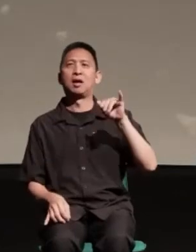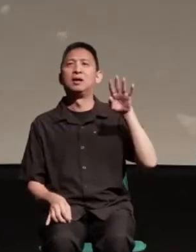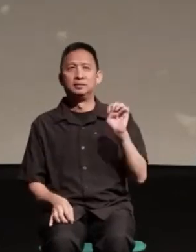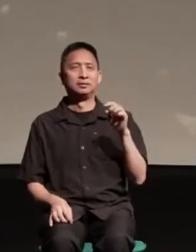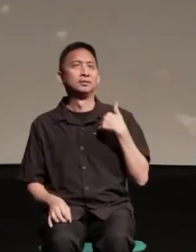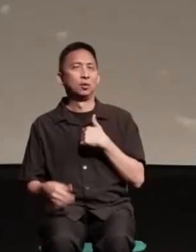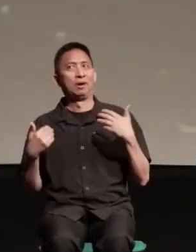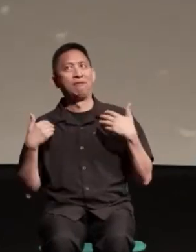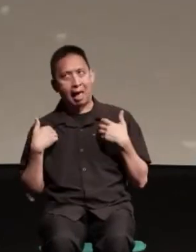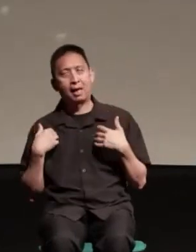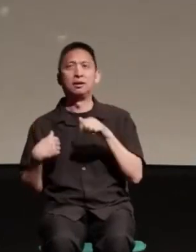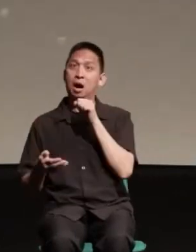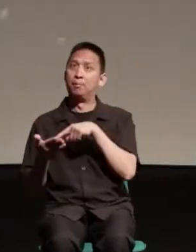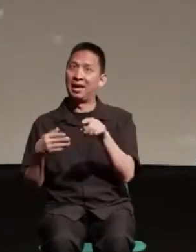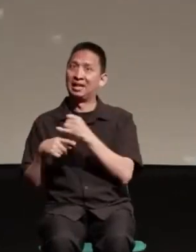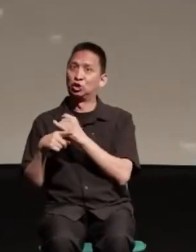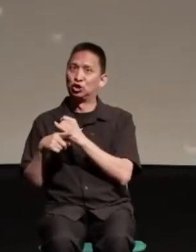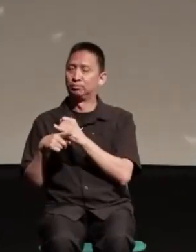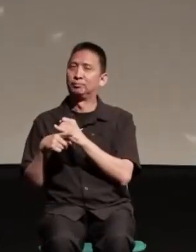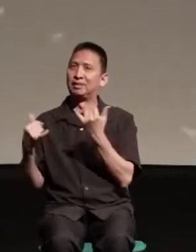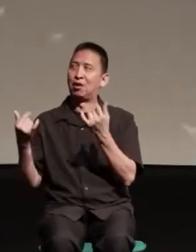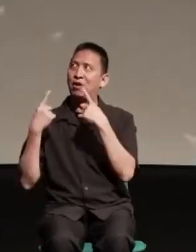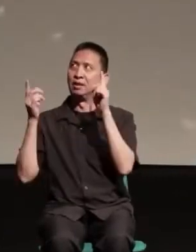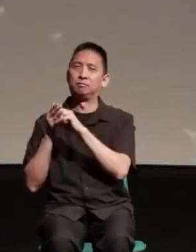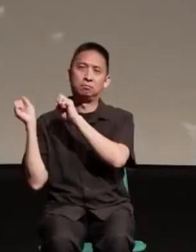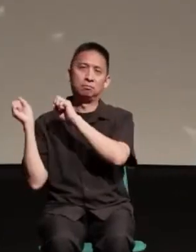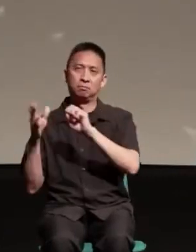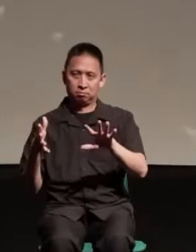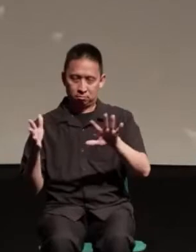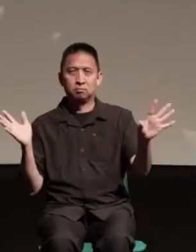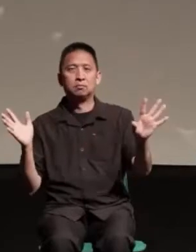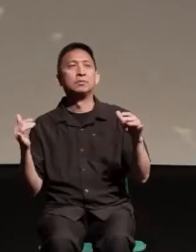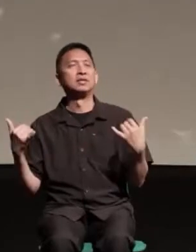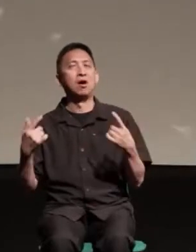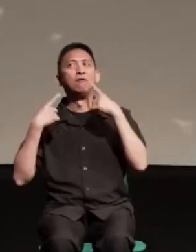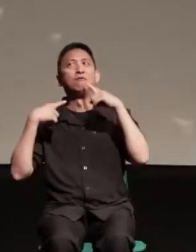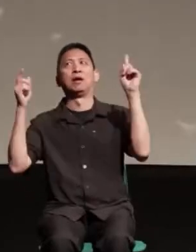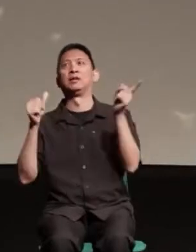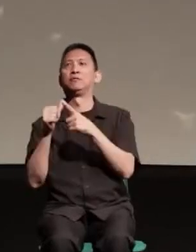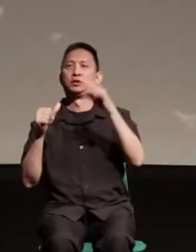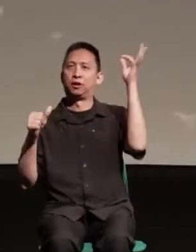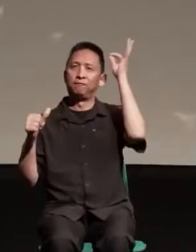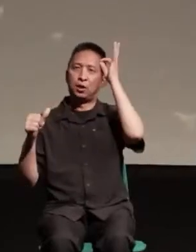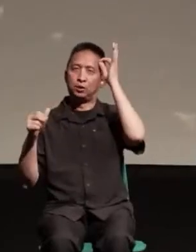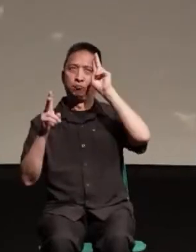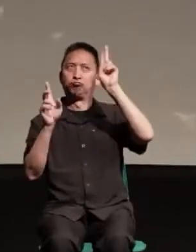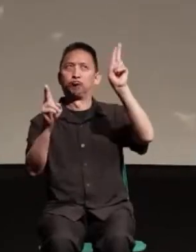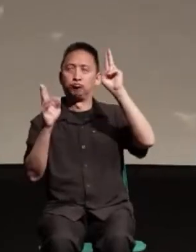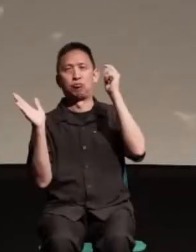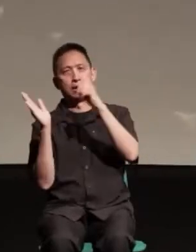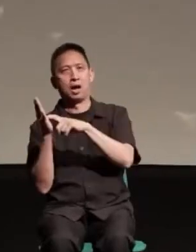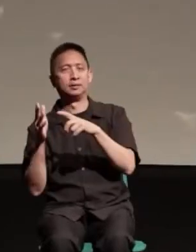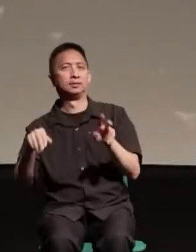internship and have developed the first federally registered national apprenticeship program in very much